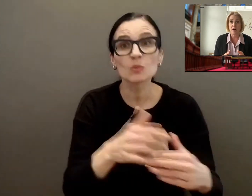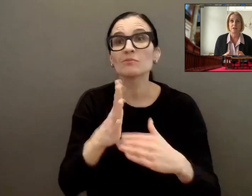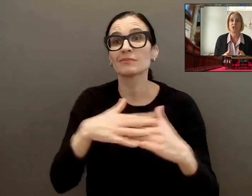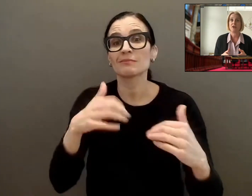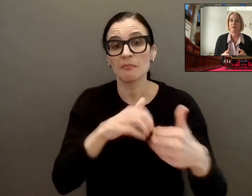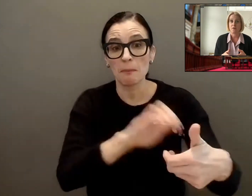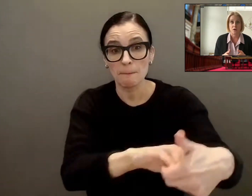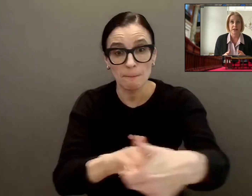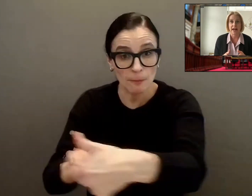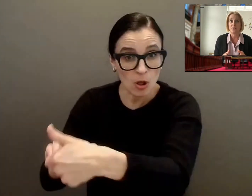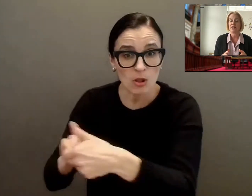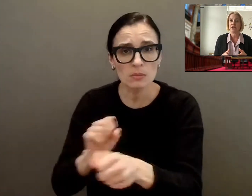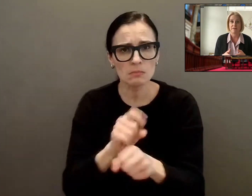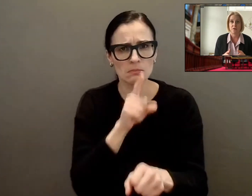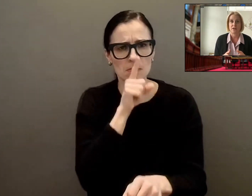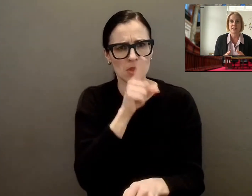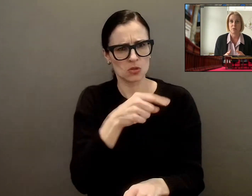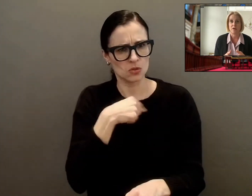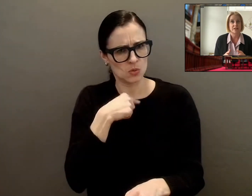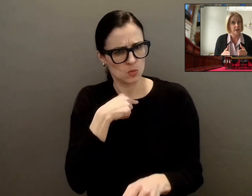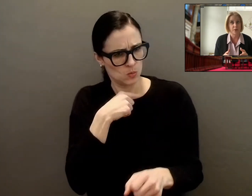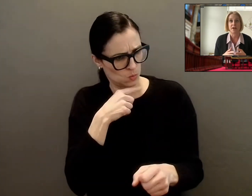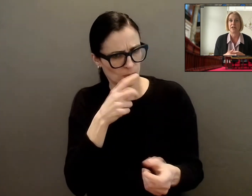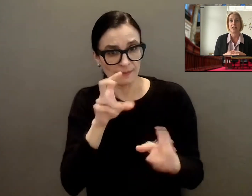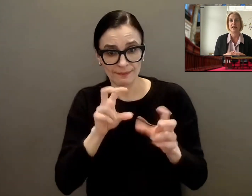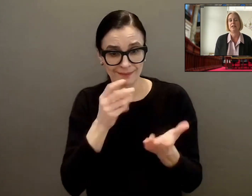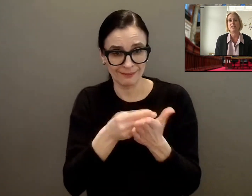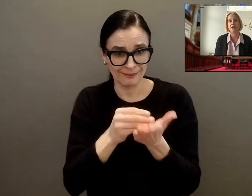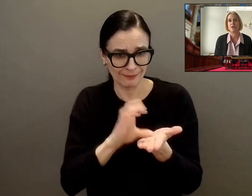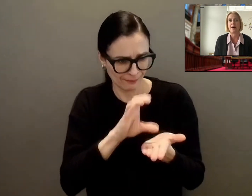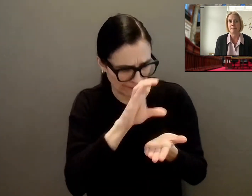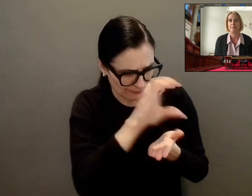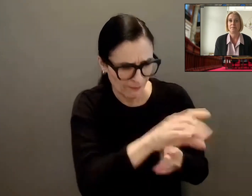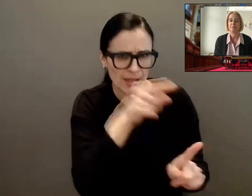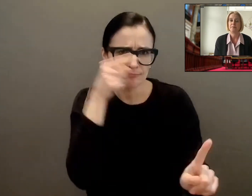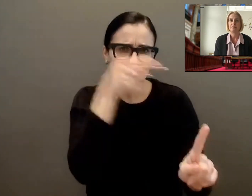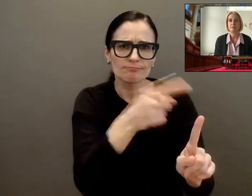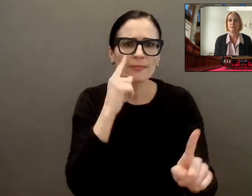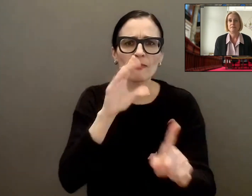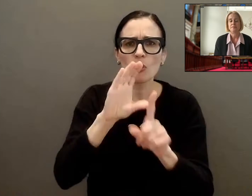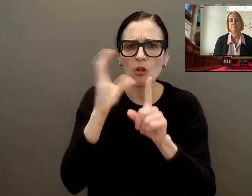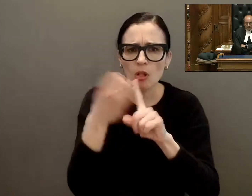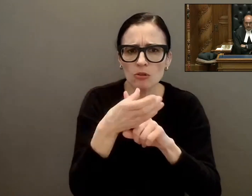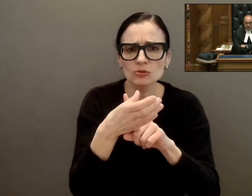for culture, for language, and for supports, and we are going to continue to do that.